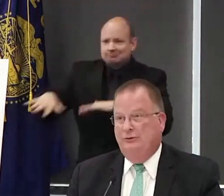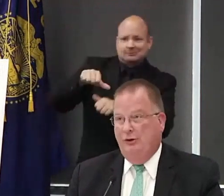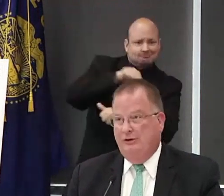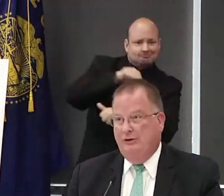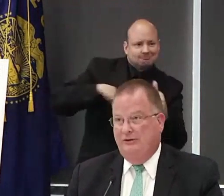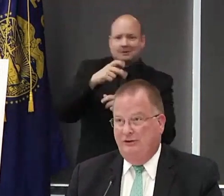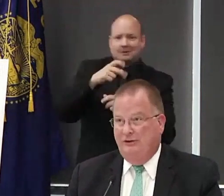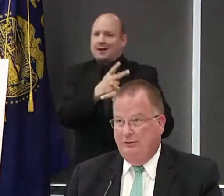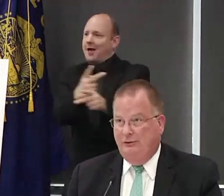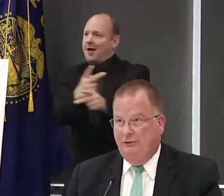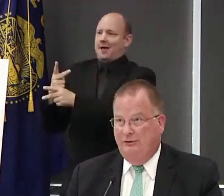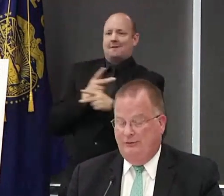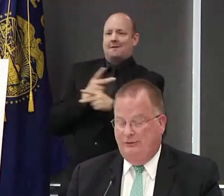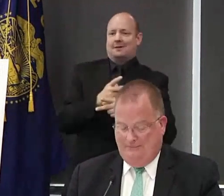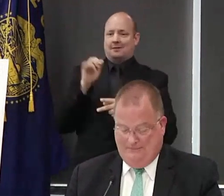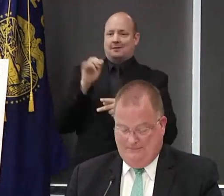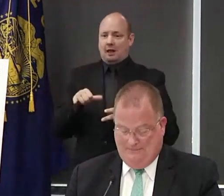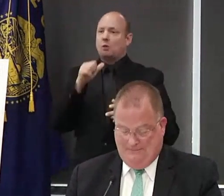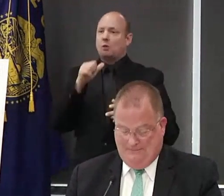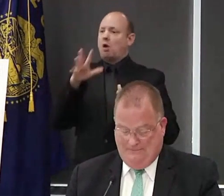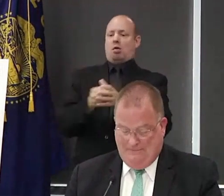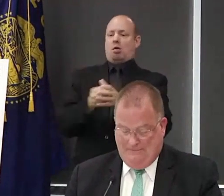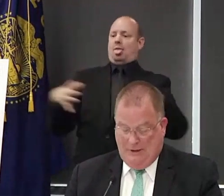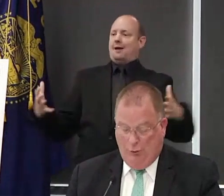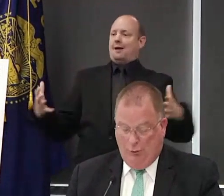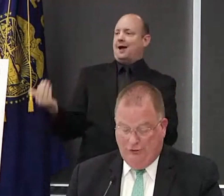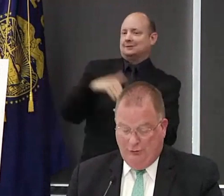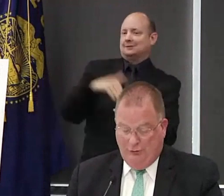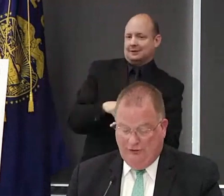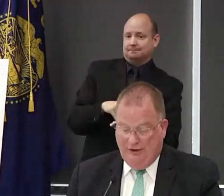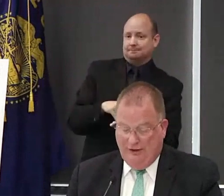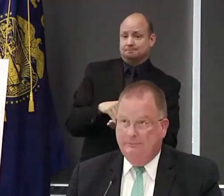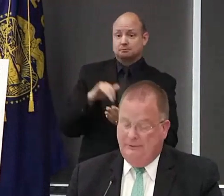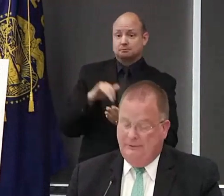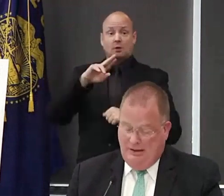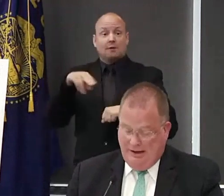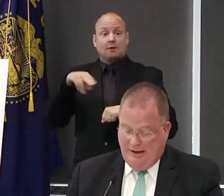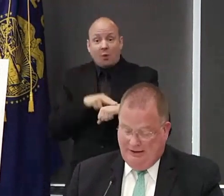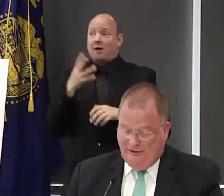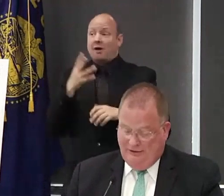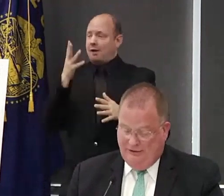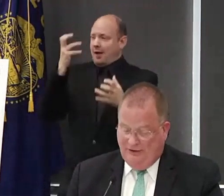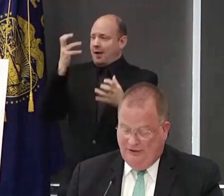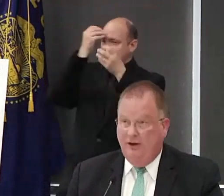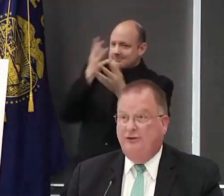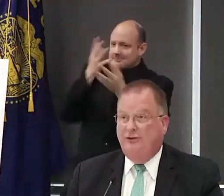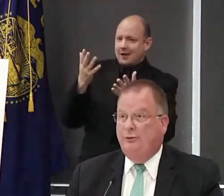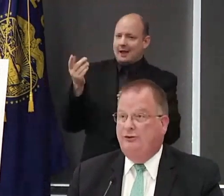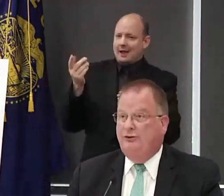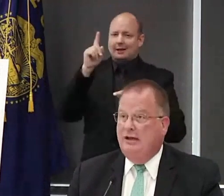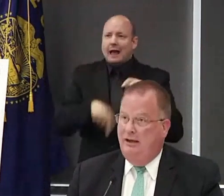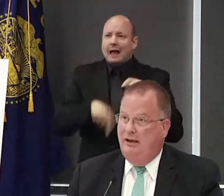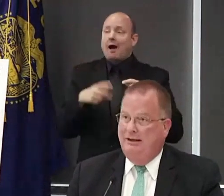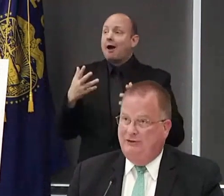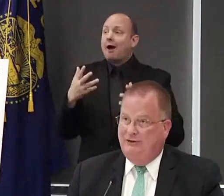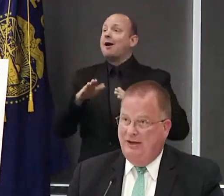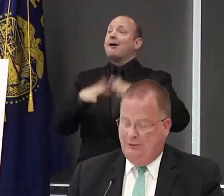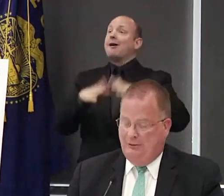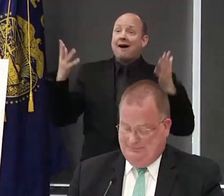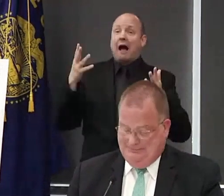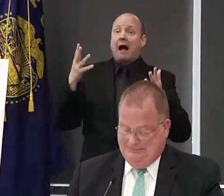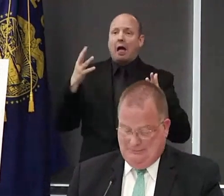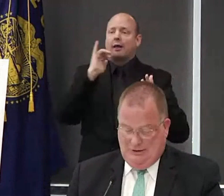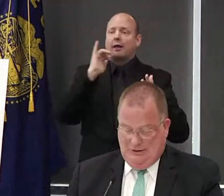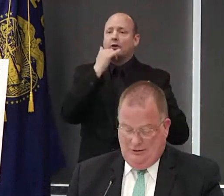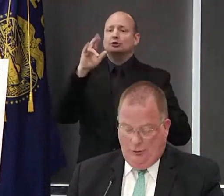door to COVID-19's resurgence. More than 2 weeks later, I think it's safe to say our situation is